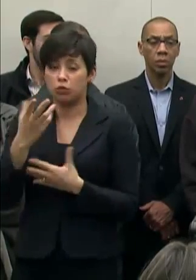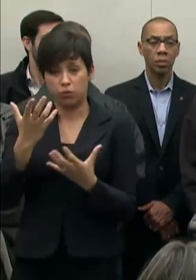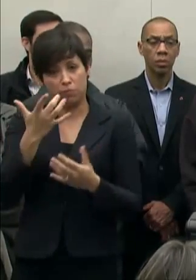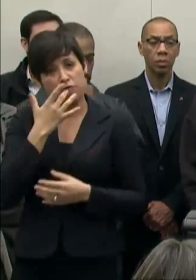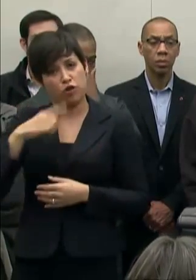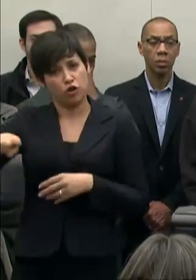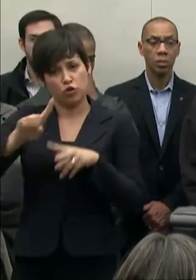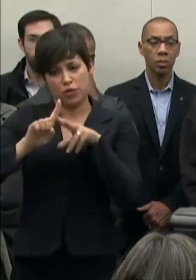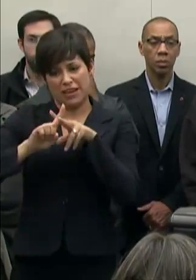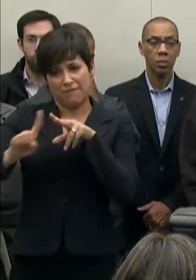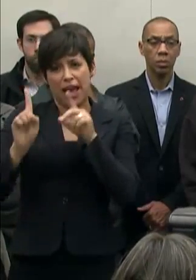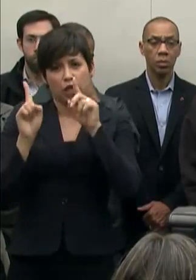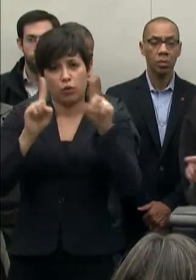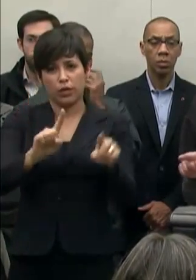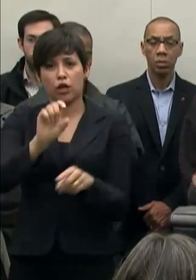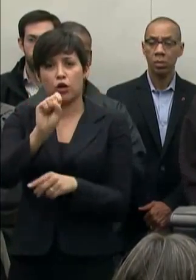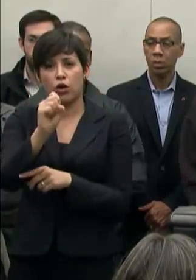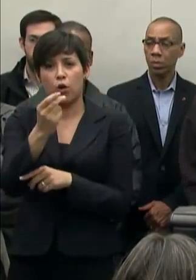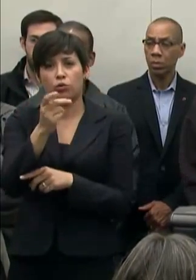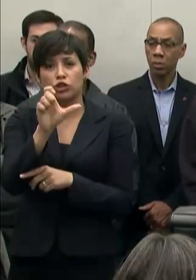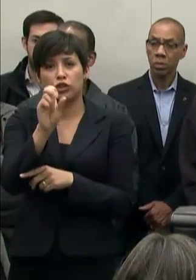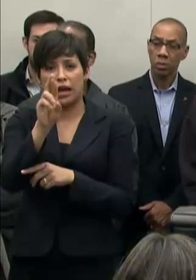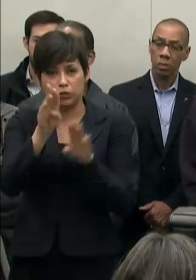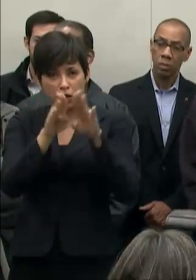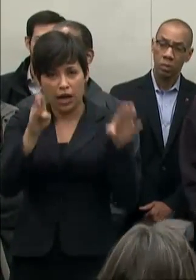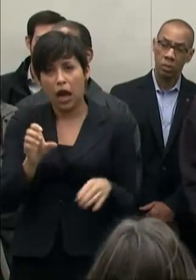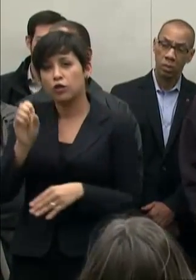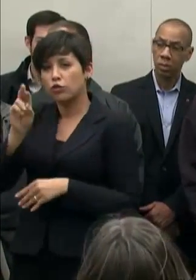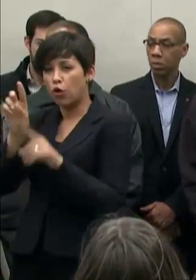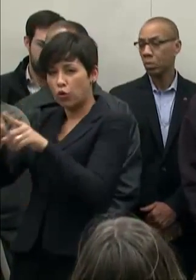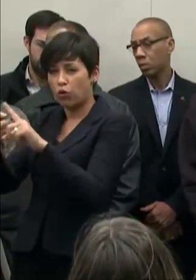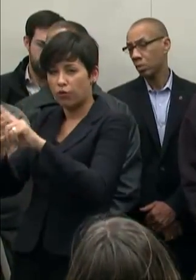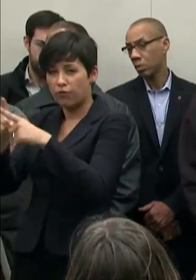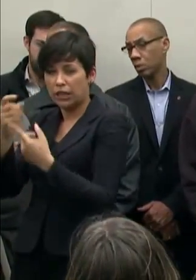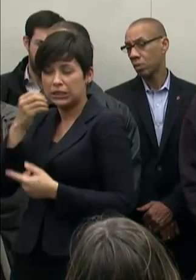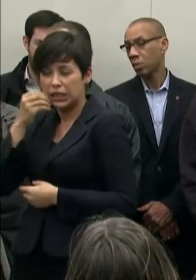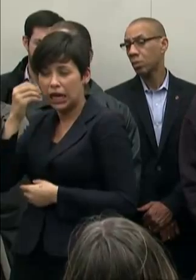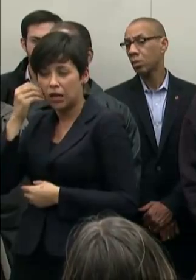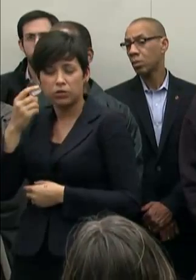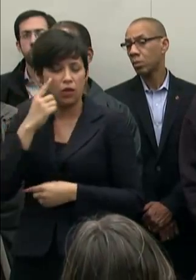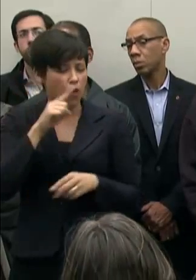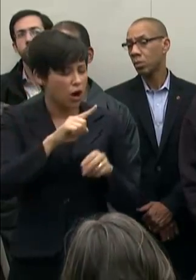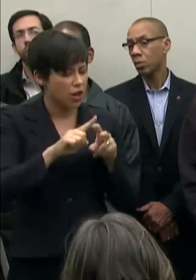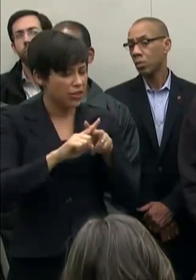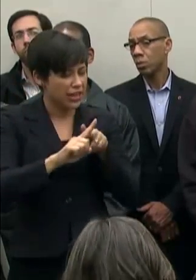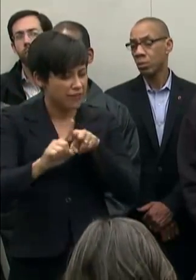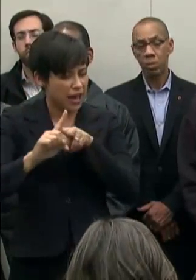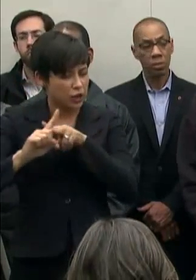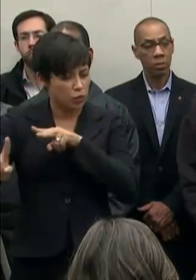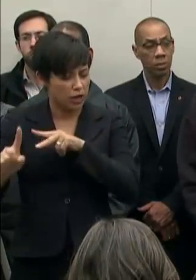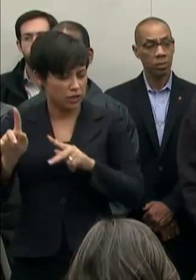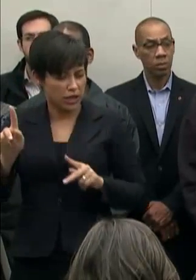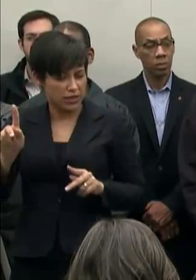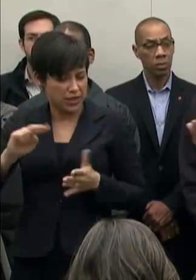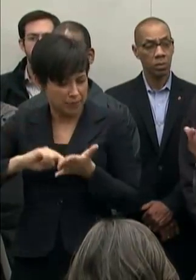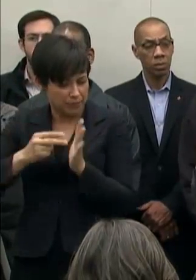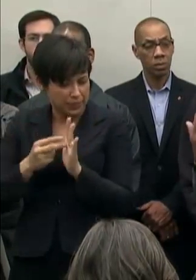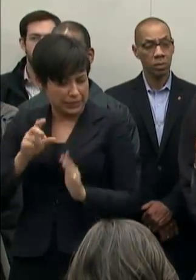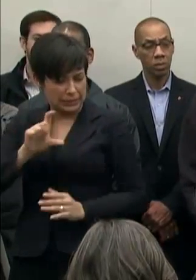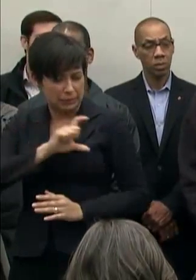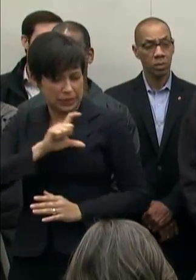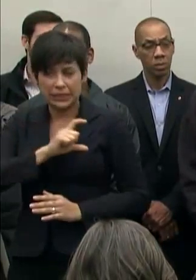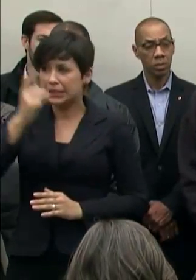and come to the shelters or go to friends. Yes, sir? You've issued an evacuation. Are people following? Are police out and about? Well, we